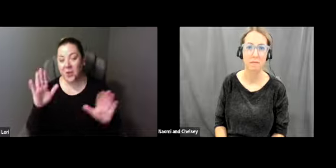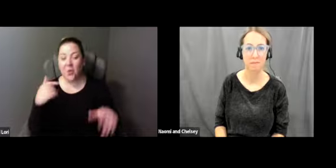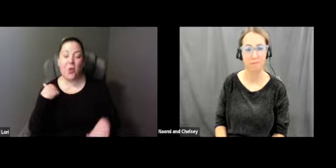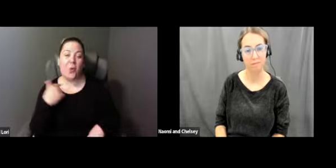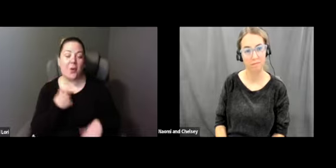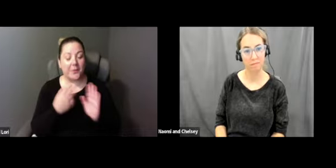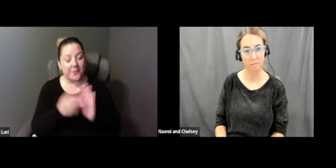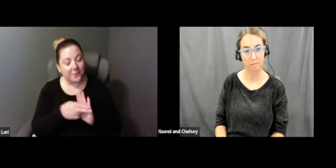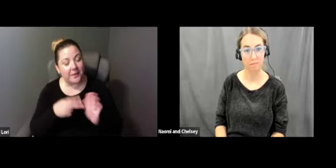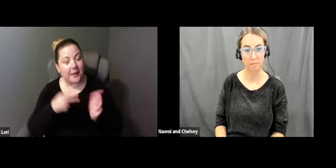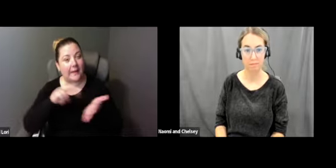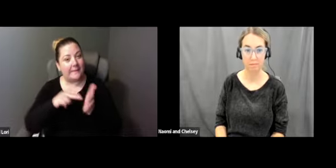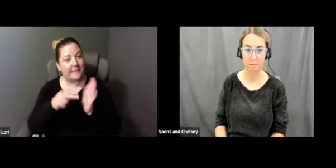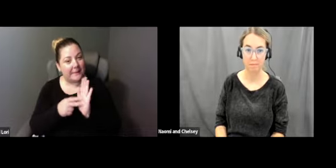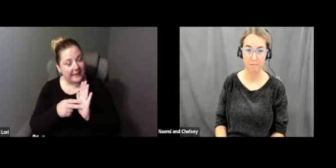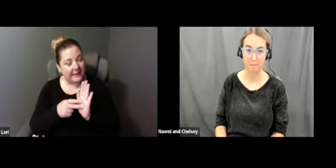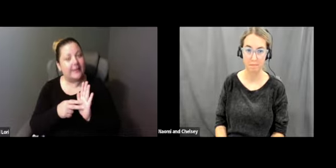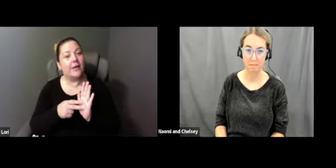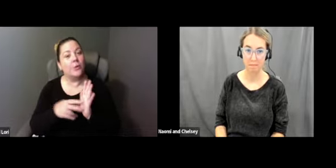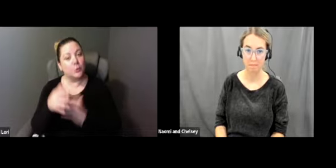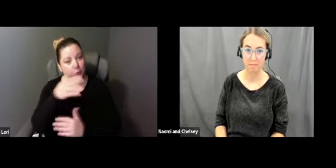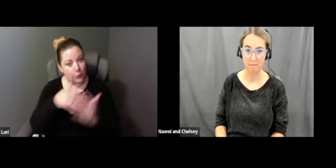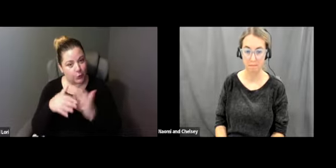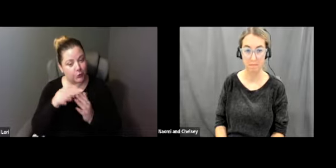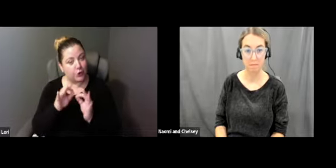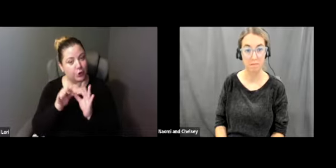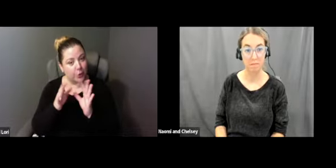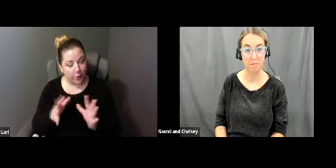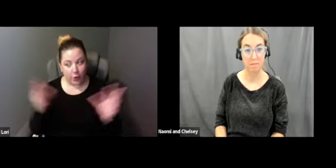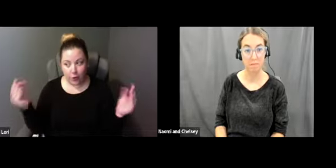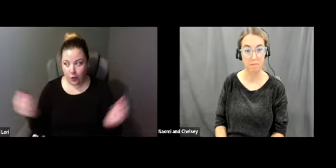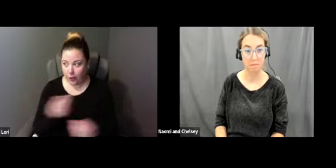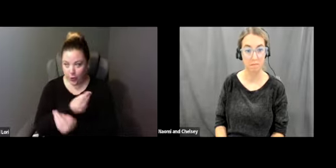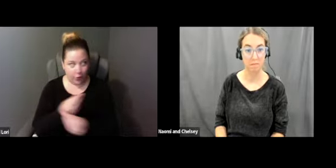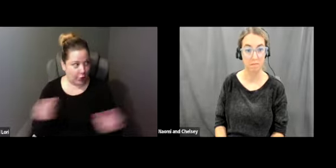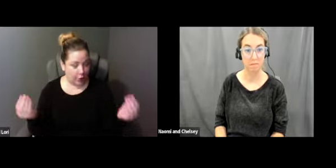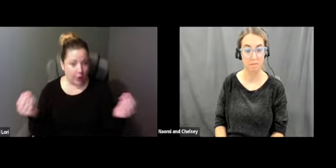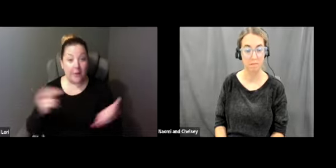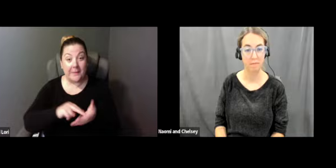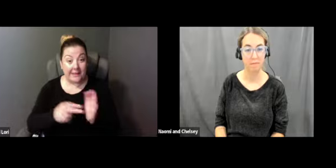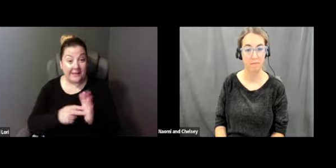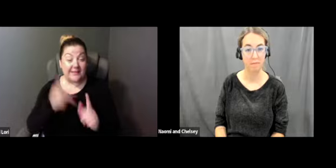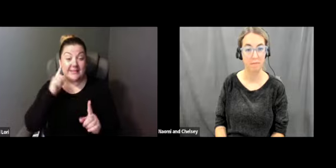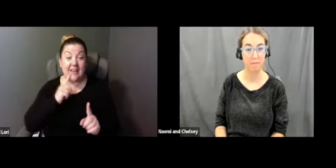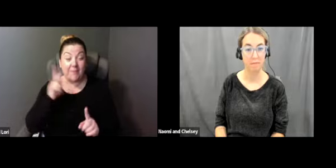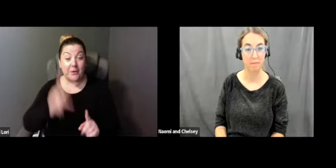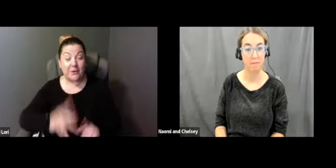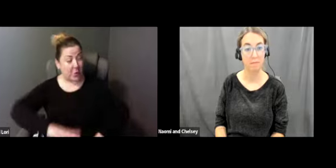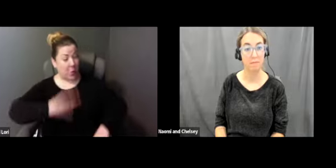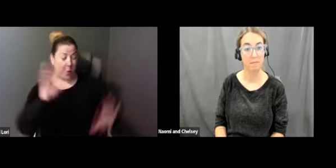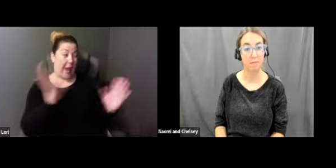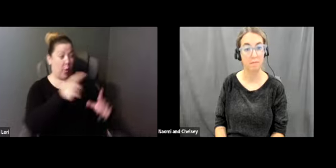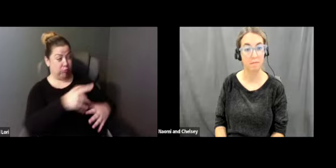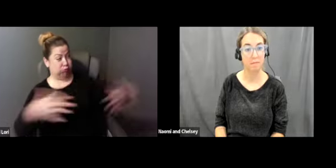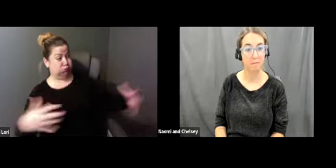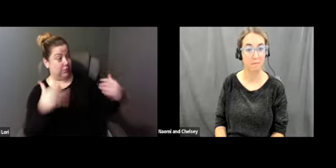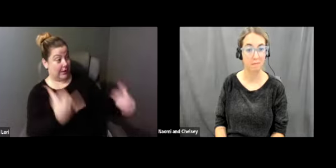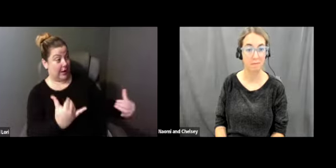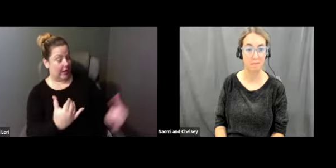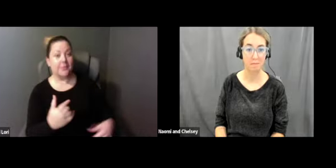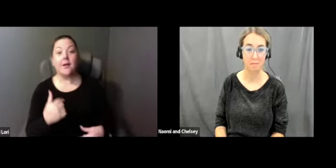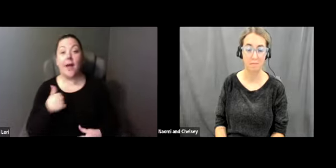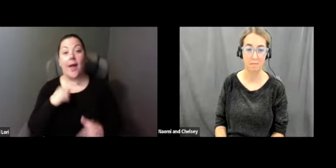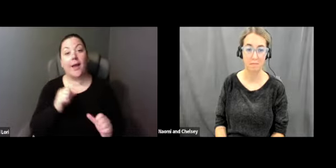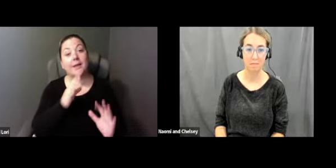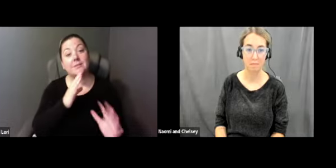linguistic, cultural, and language mediators. So when a deaf person sees a hearing person and says, wow, you gained weight, we can interpret that to